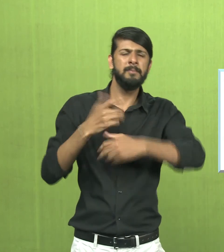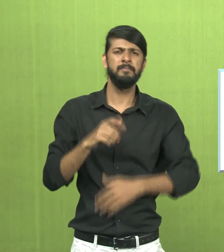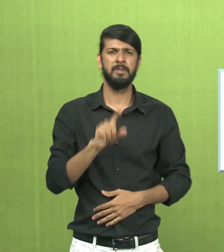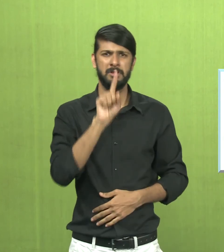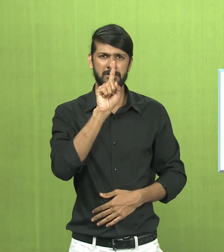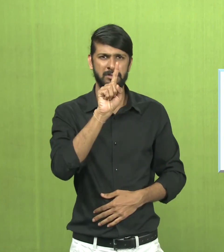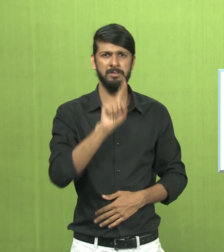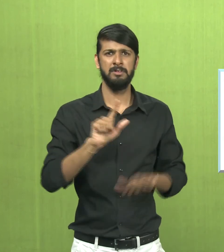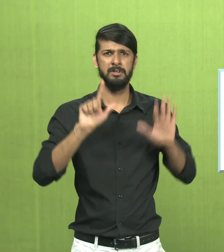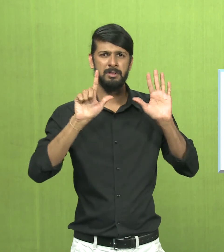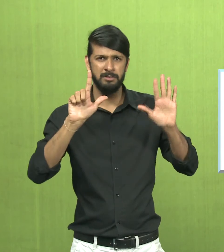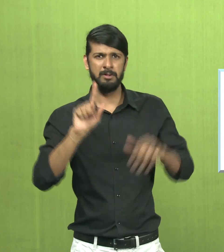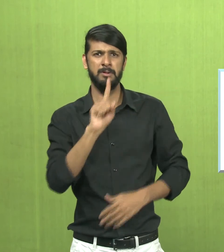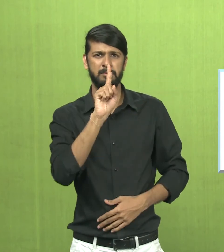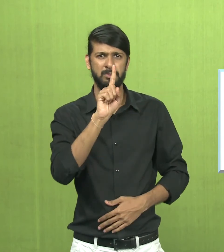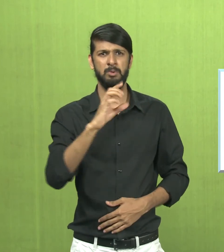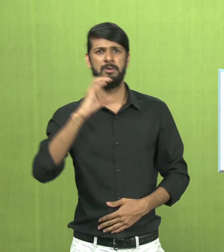Date is 1710 CE.